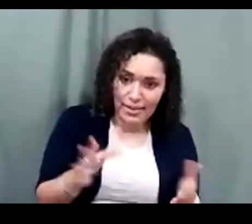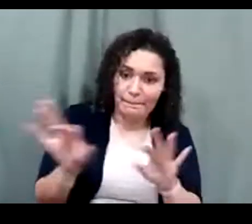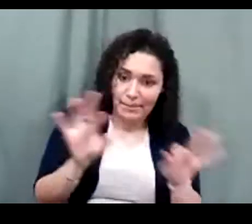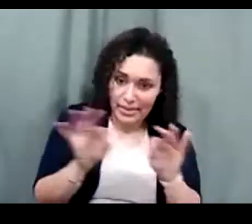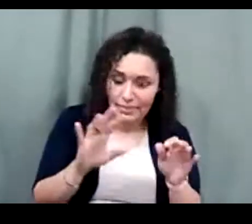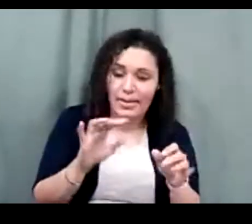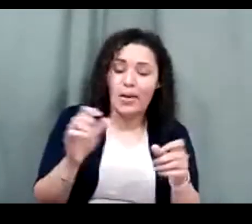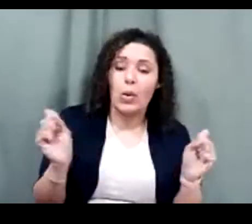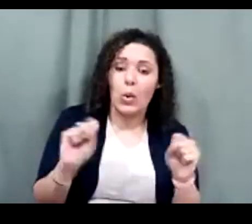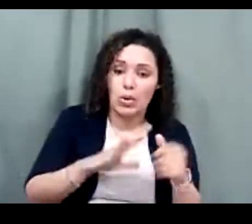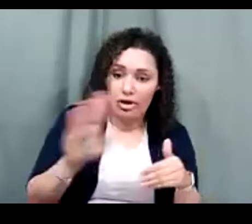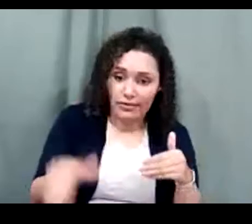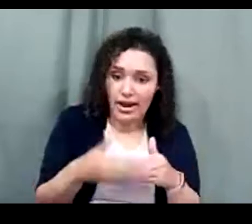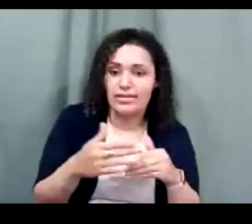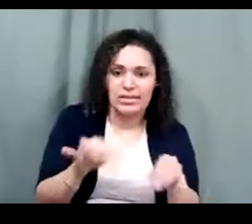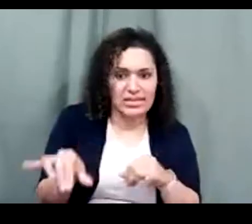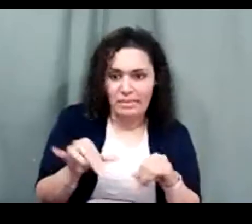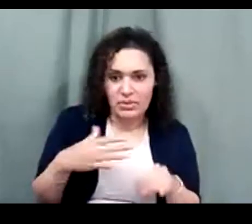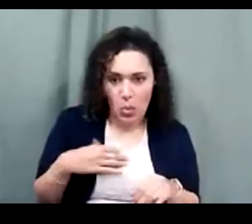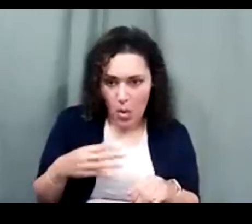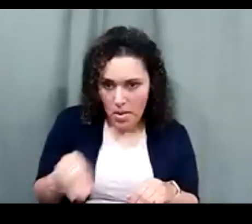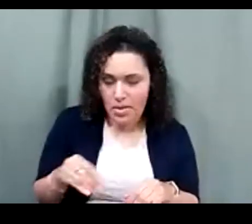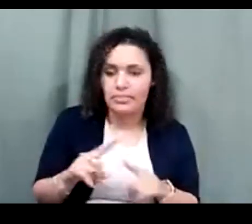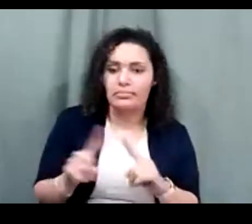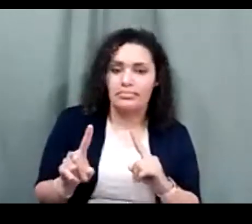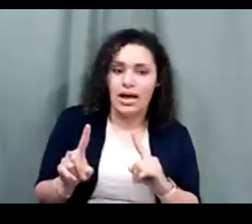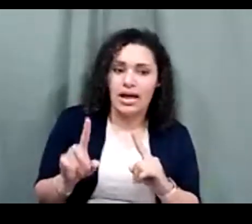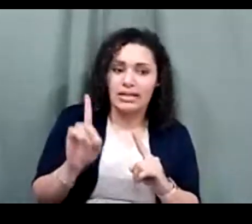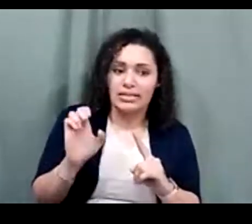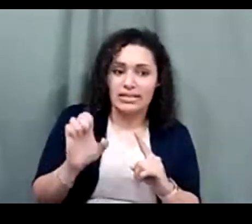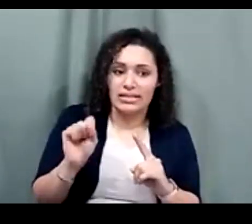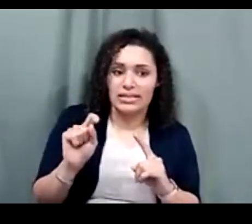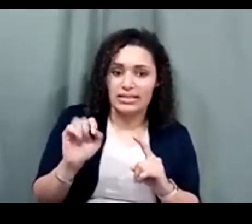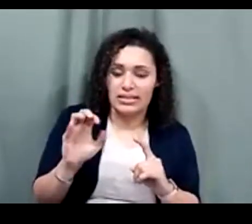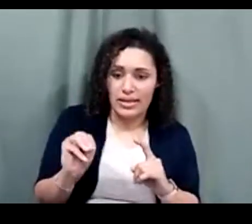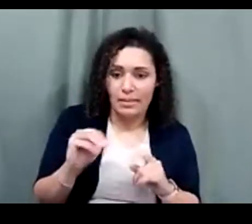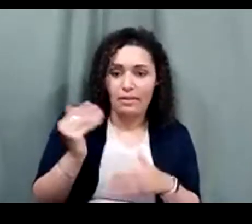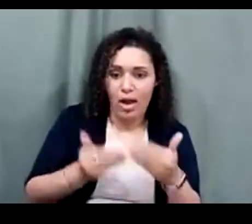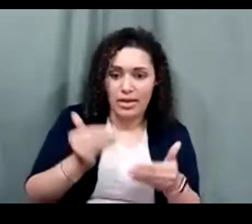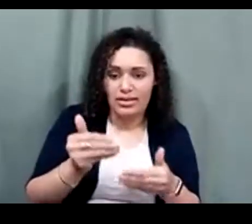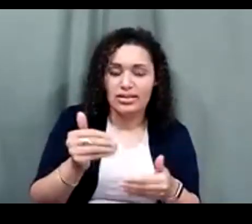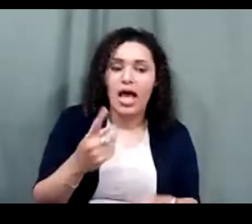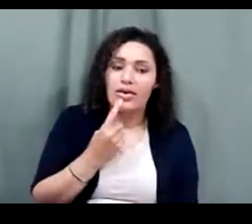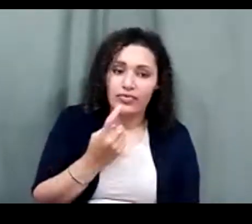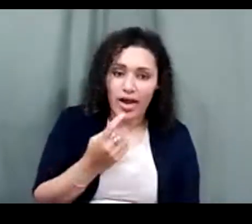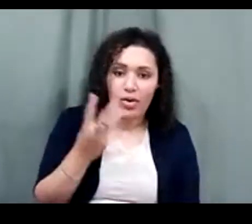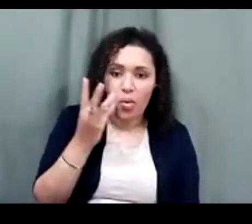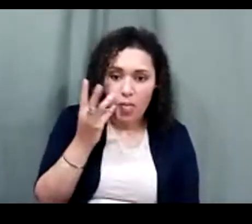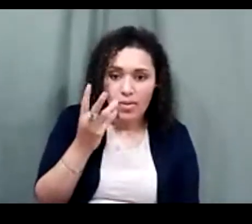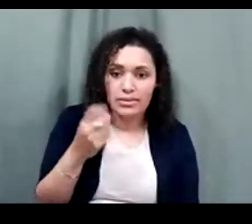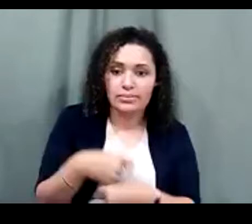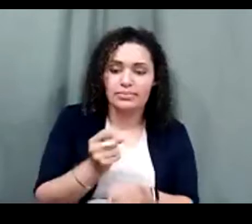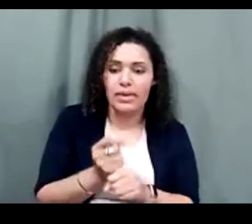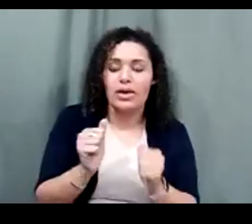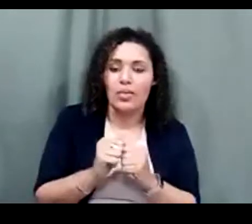overnight. All that's the same. And then we go through the destemming process. So again, There are red wines that are made with the whole